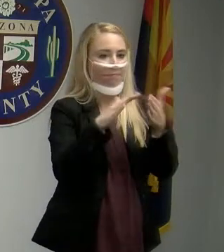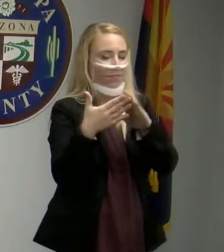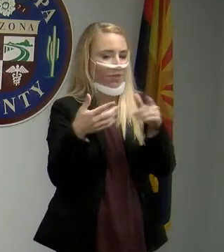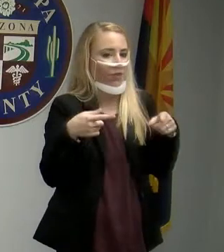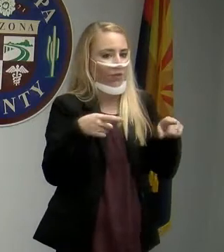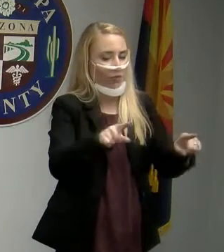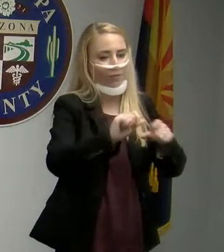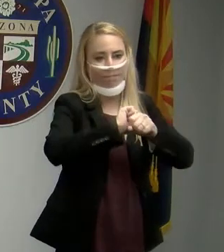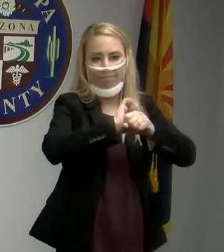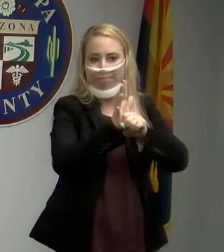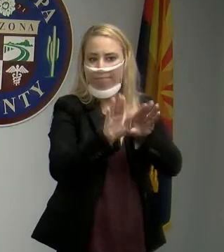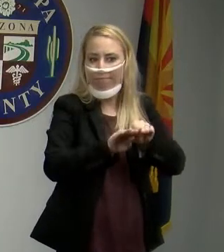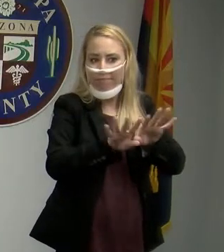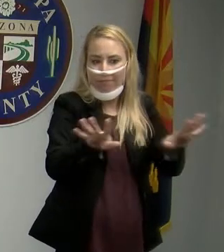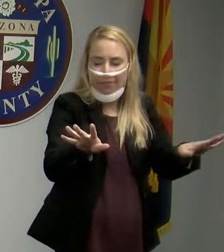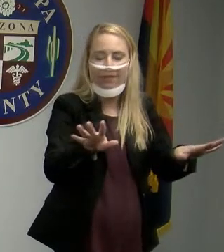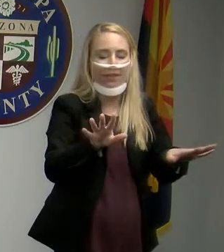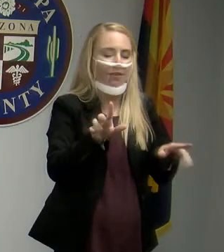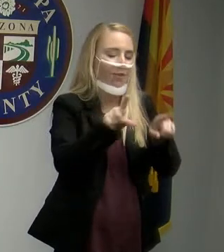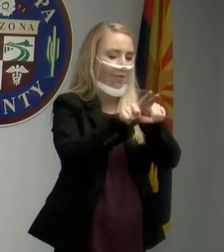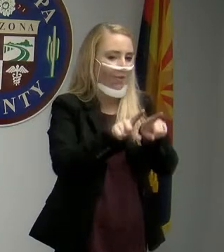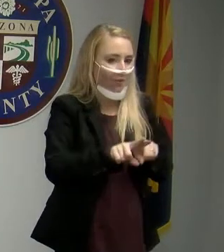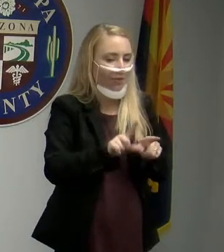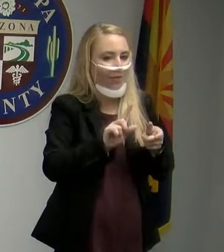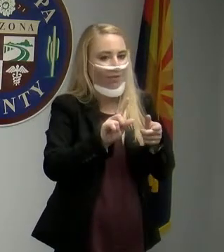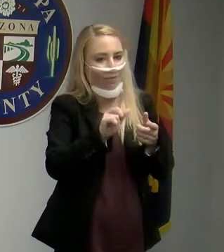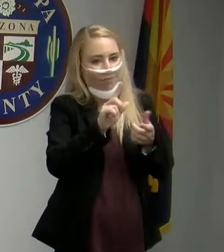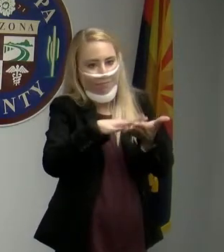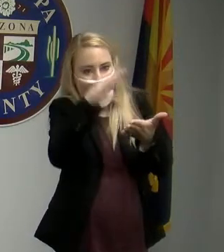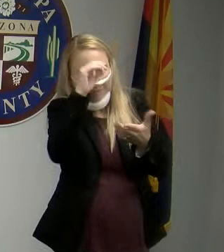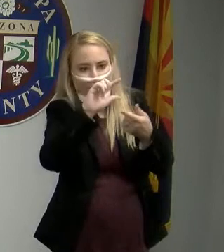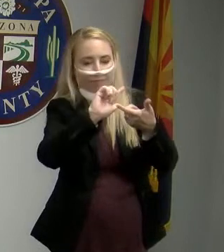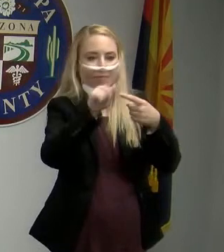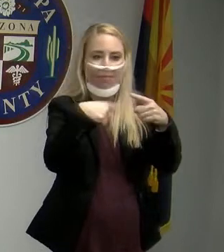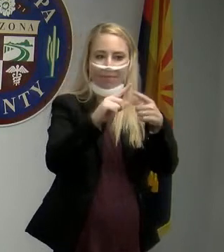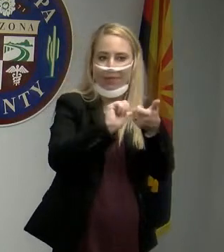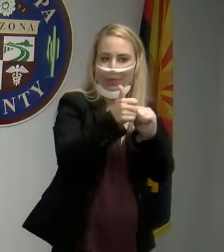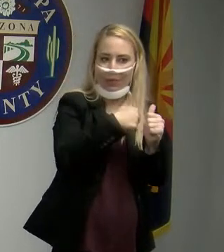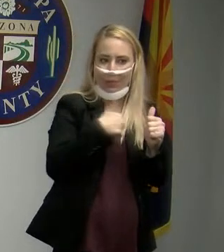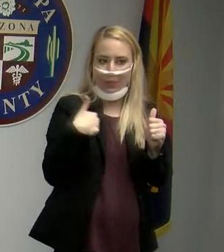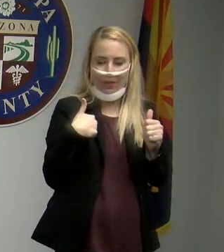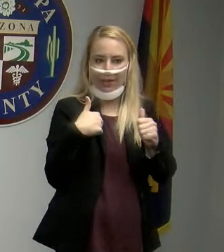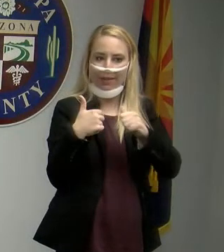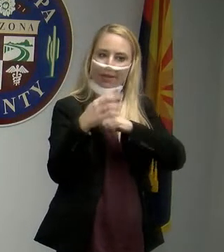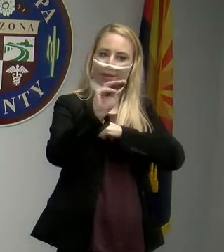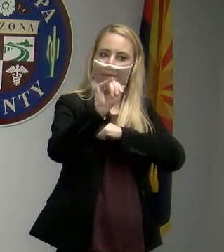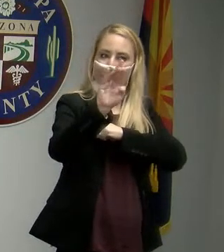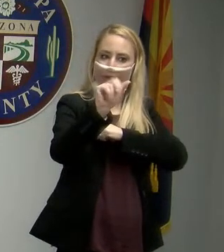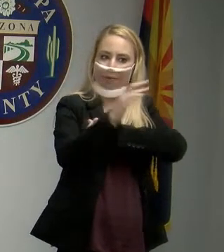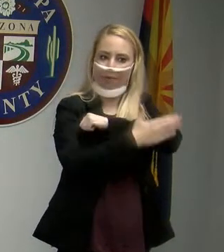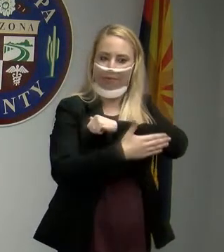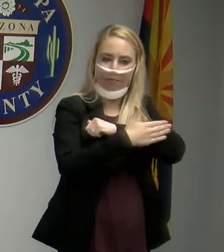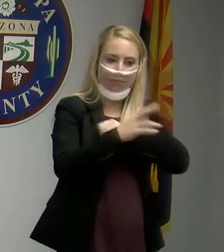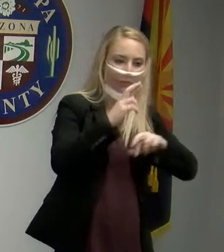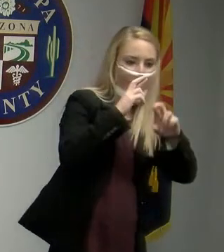how Maricopa County is reacting to this and trying to take care of the